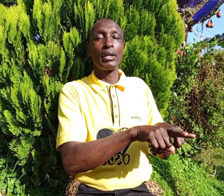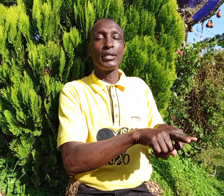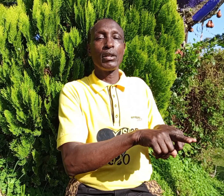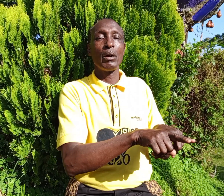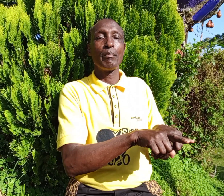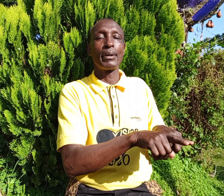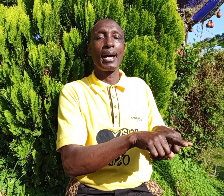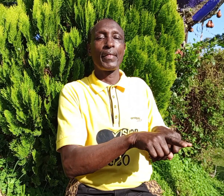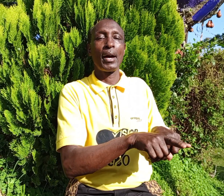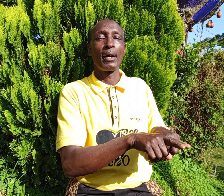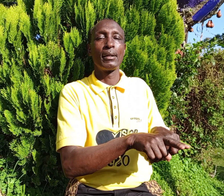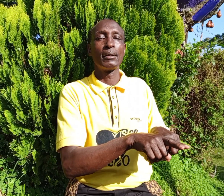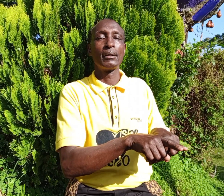Neborinyo brother.